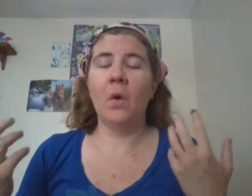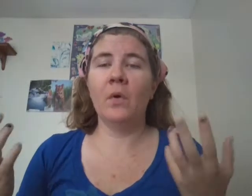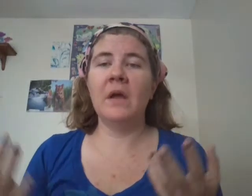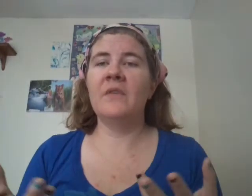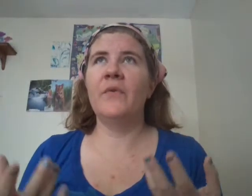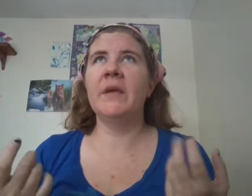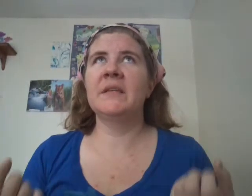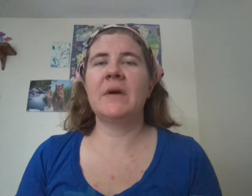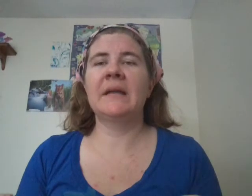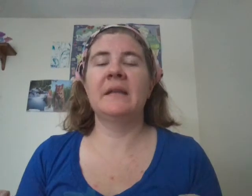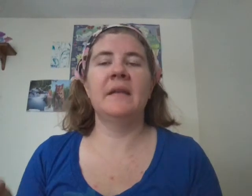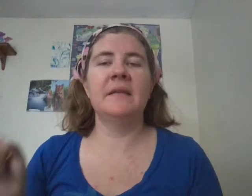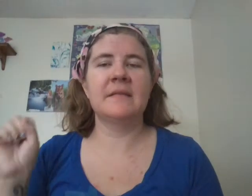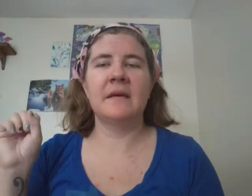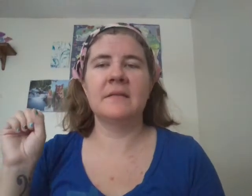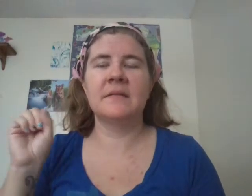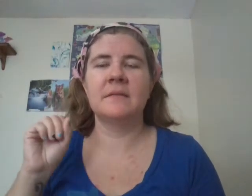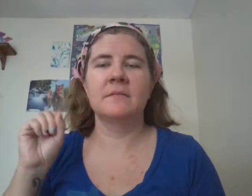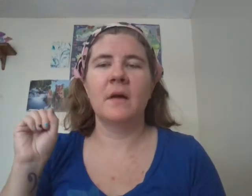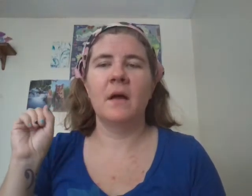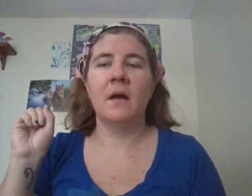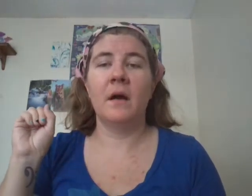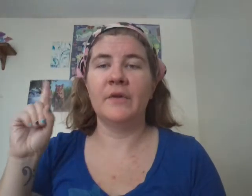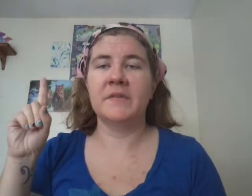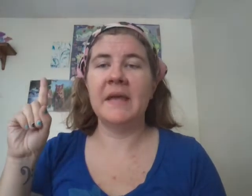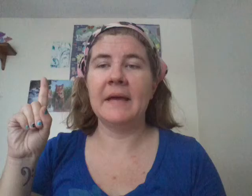Or if you get distracted, and he says, understand.